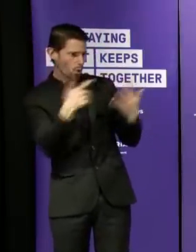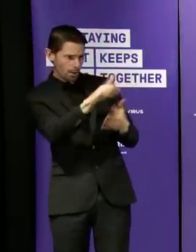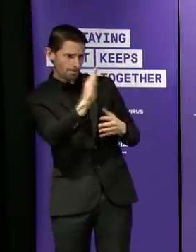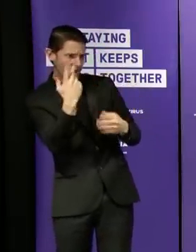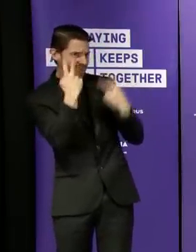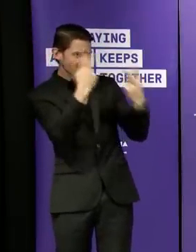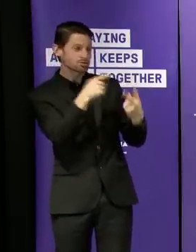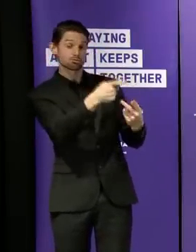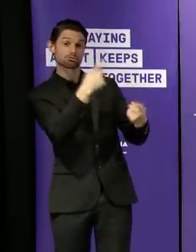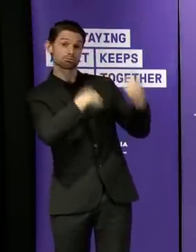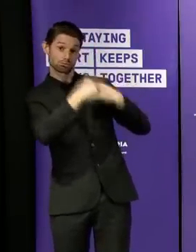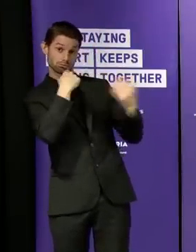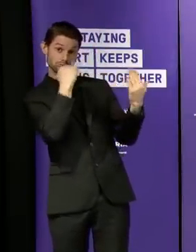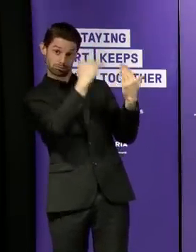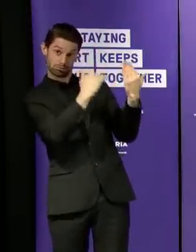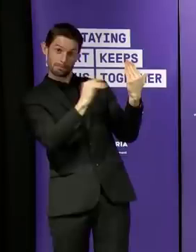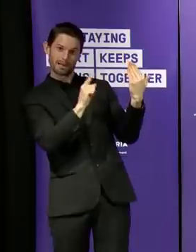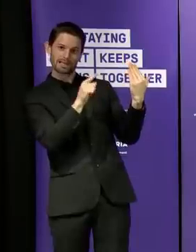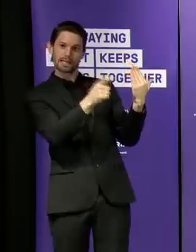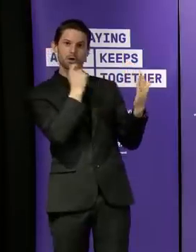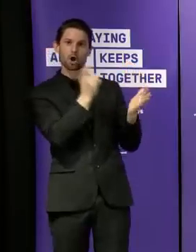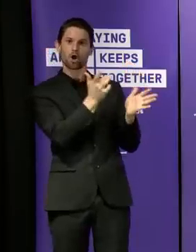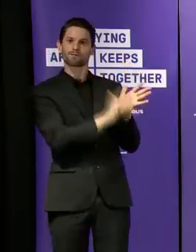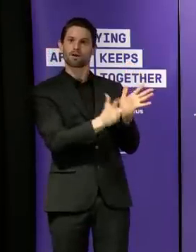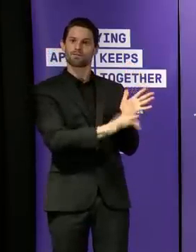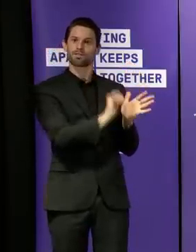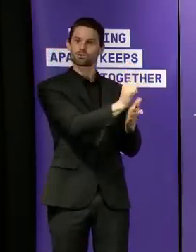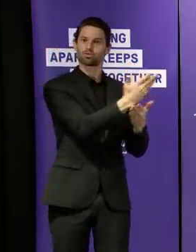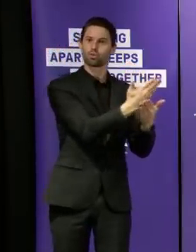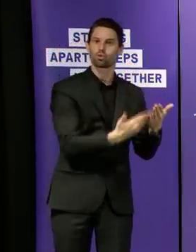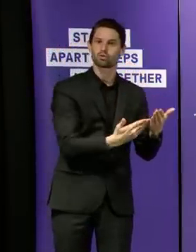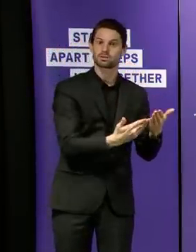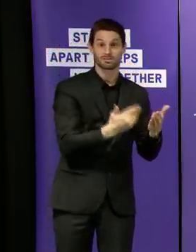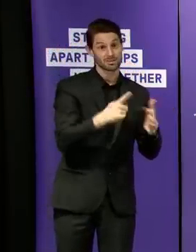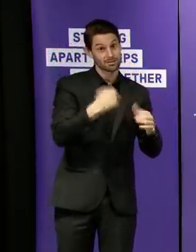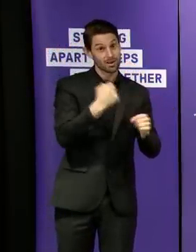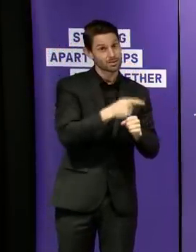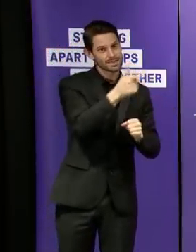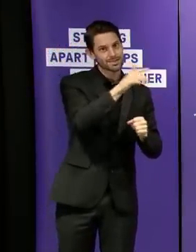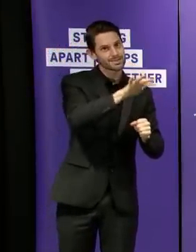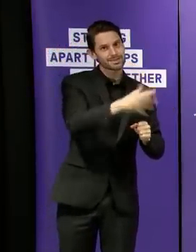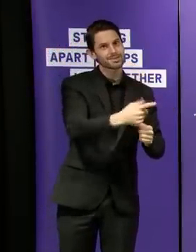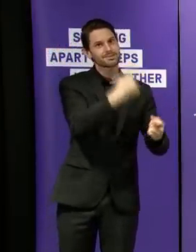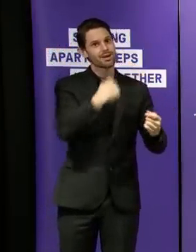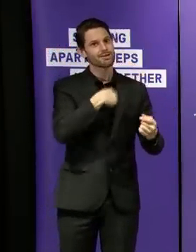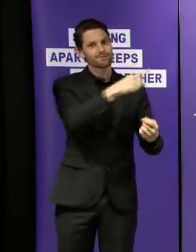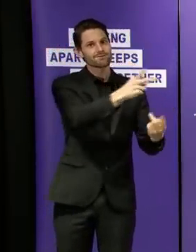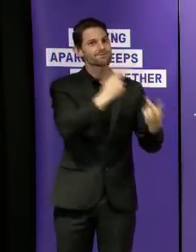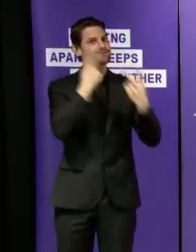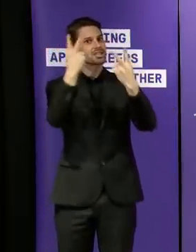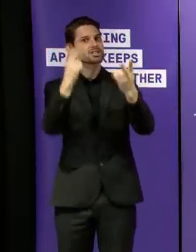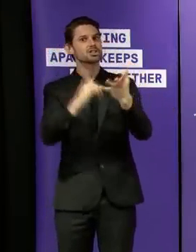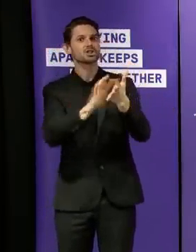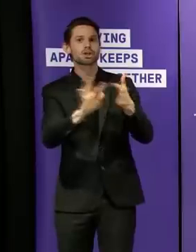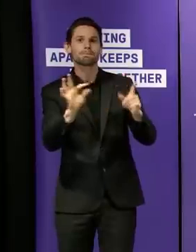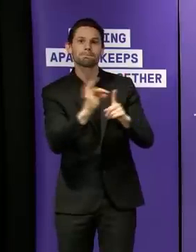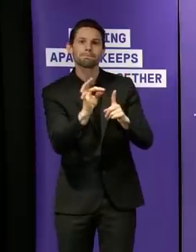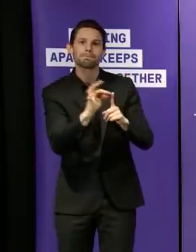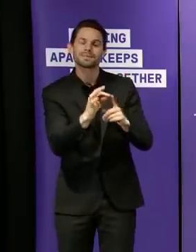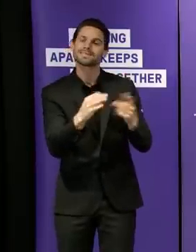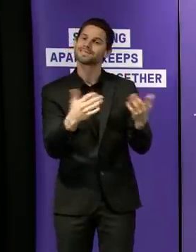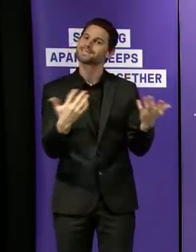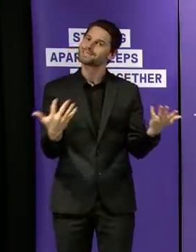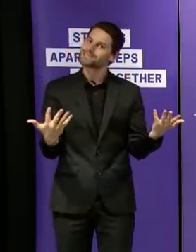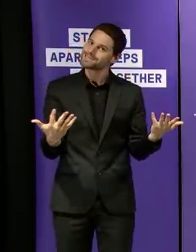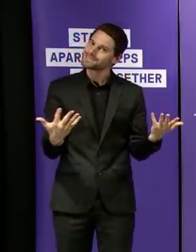information. It's gold. It's absolute treasure. And if we get a complete picture, we can really pounce on this, and we can make sure that it only